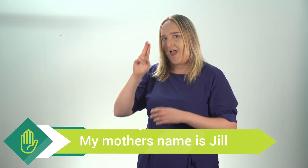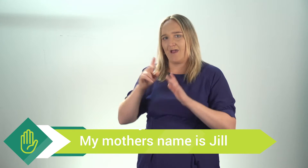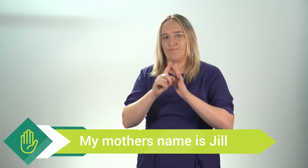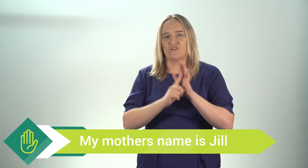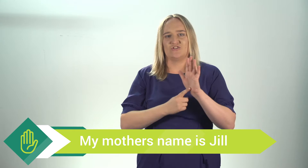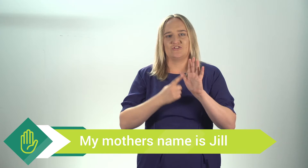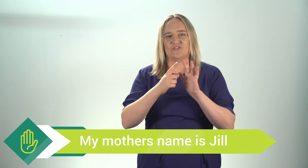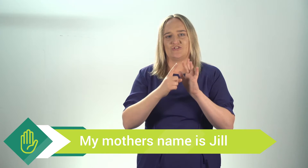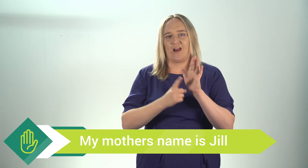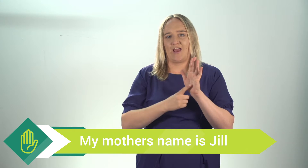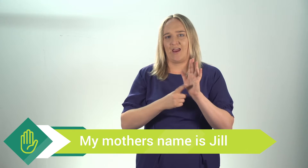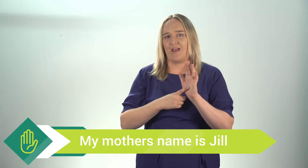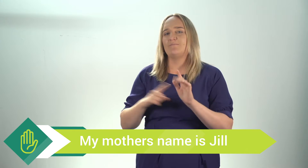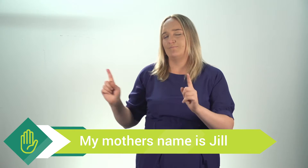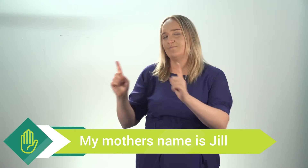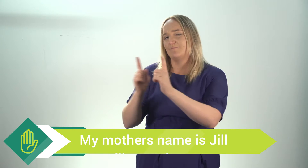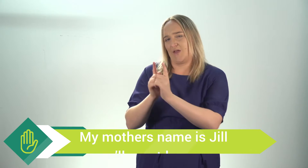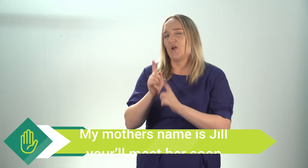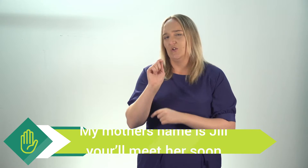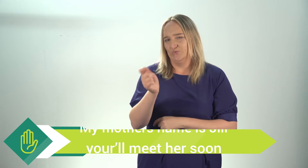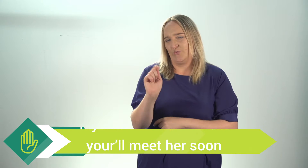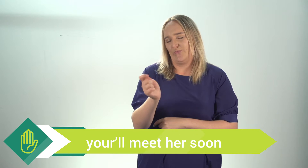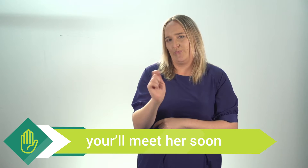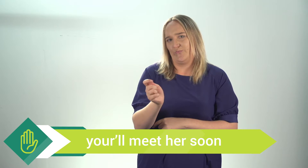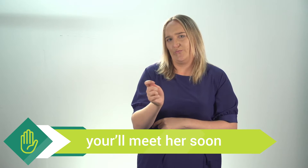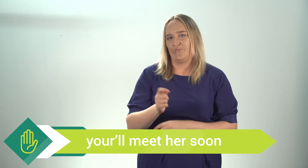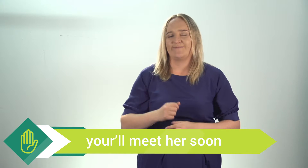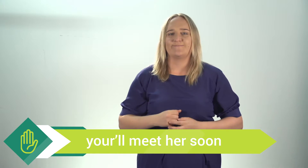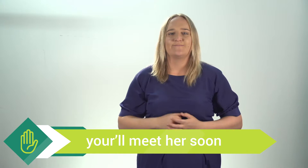My mother's name is Jill. You will meet her soon.